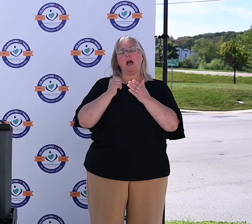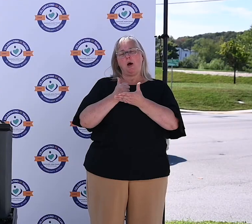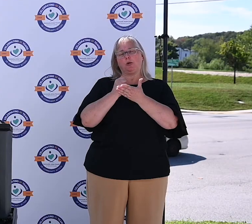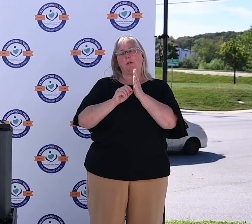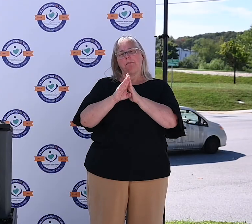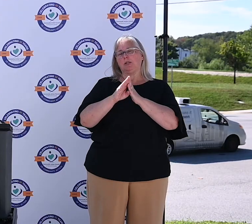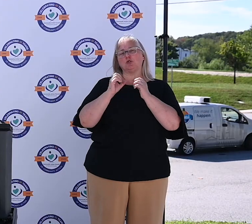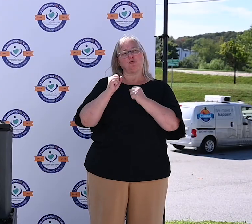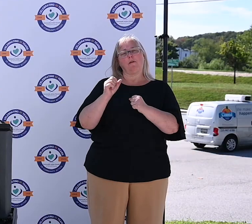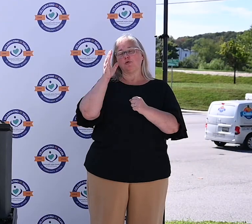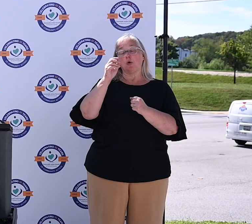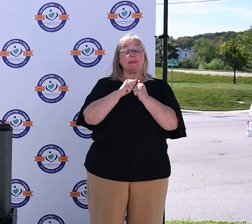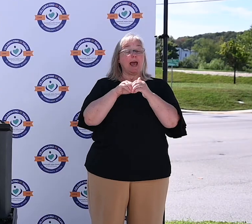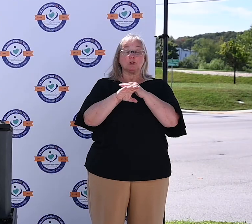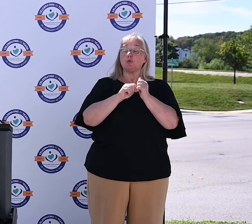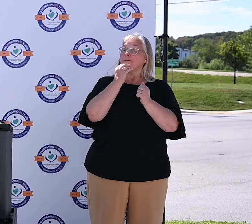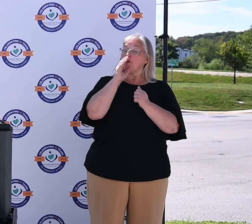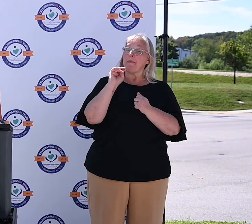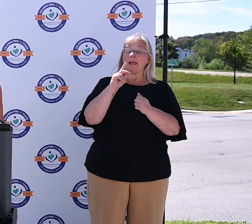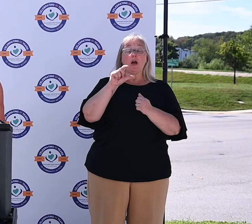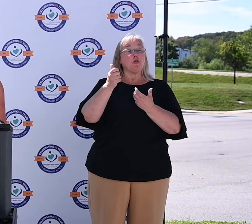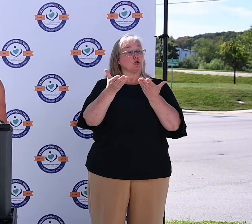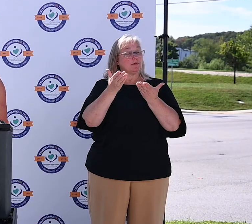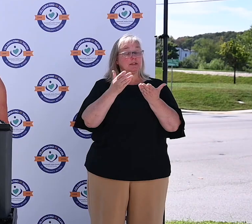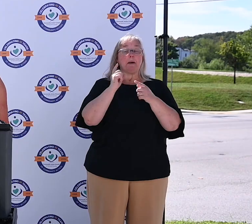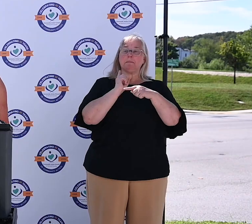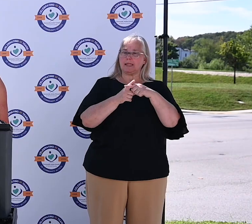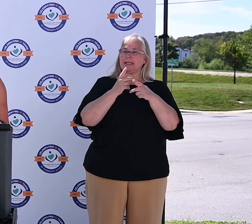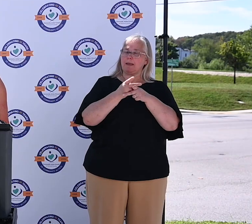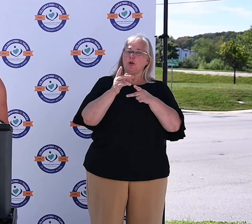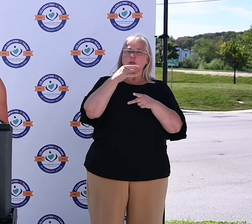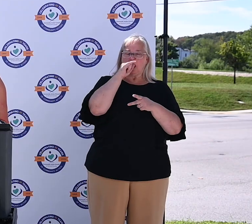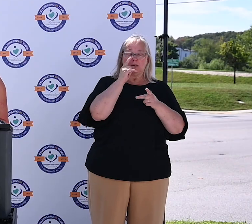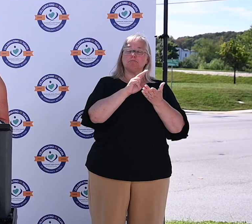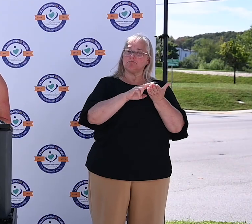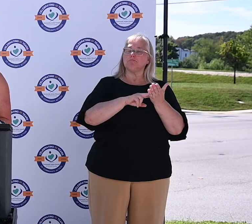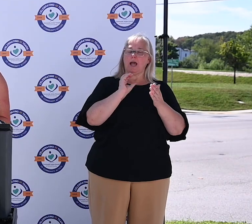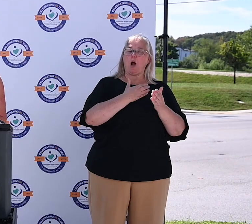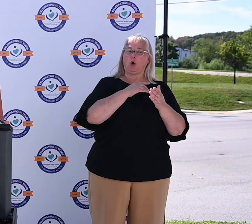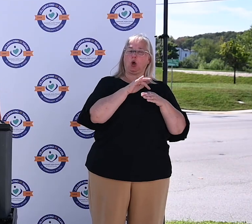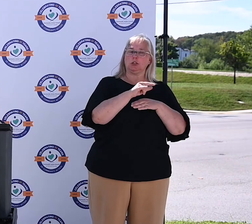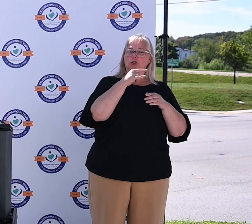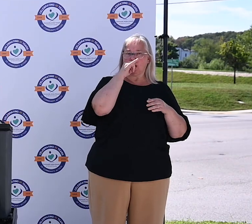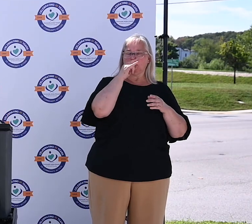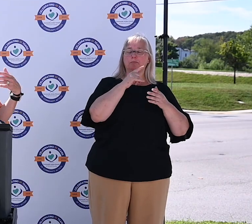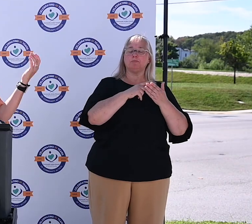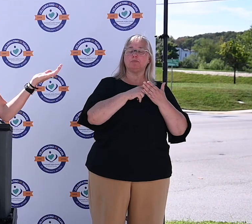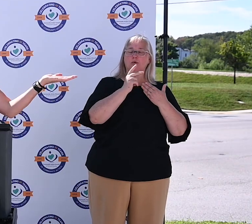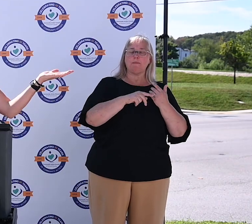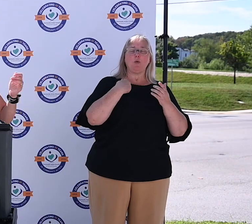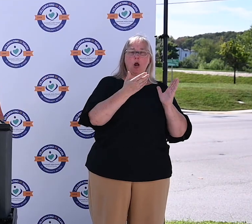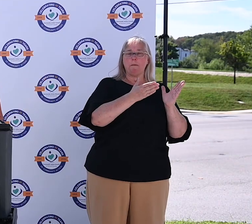With access to our food bank and our other services, as well as keeping her child enrolled in our early childhood program, we are moving Maria